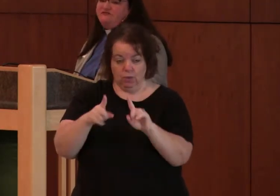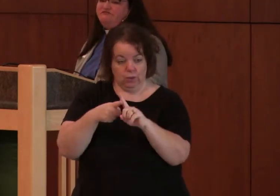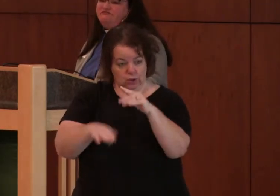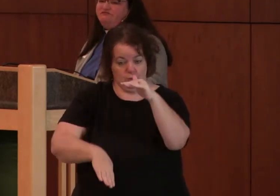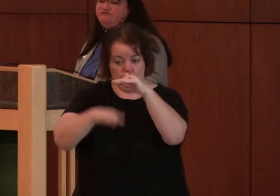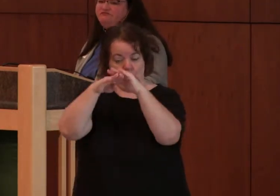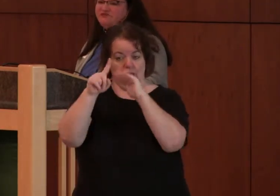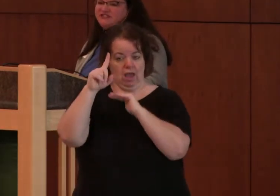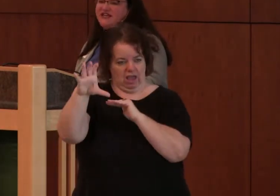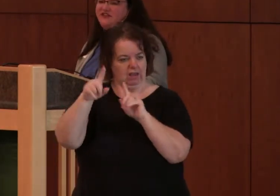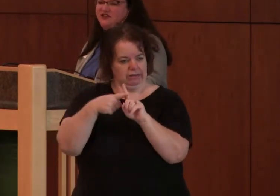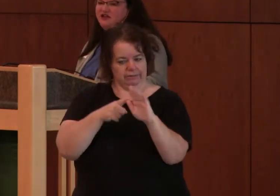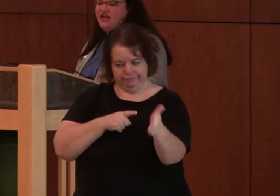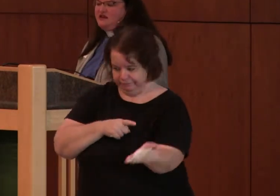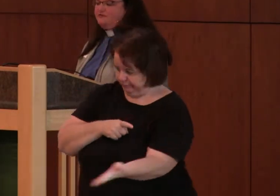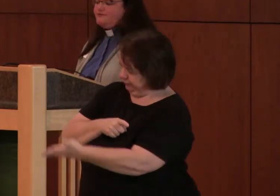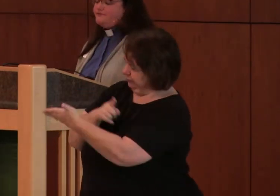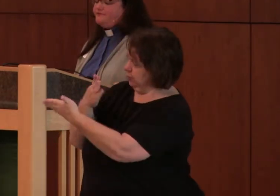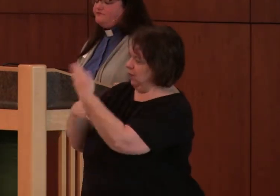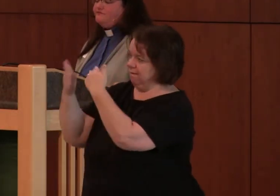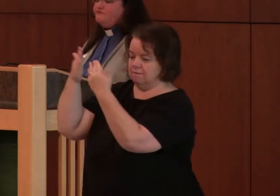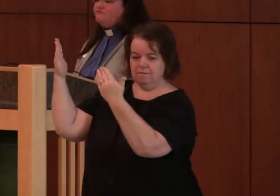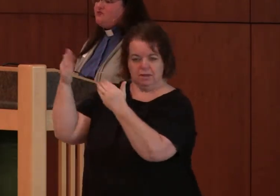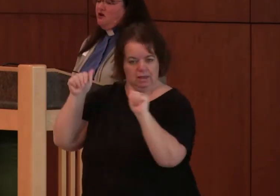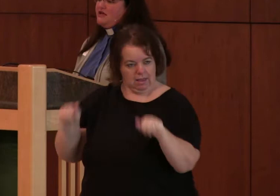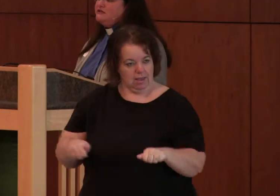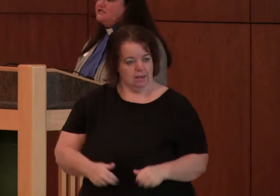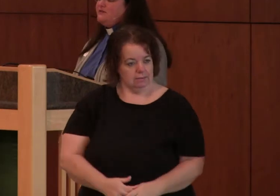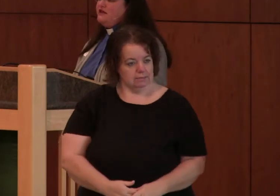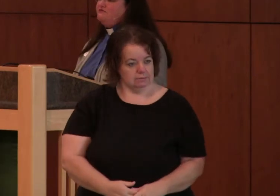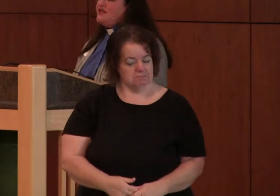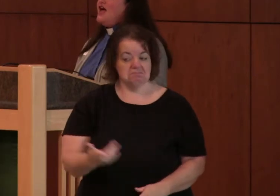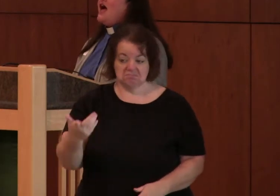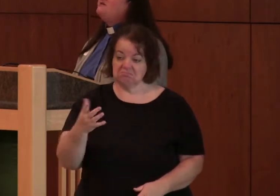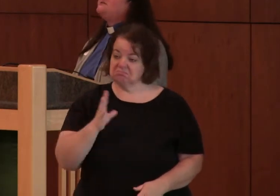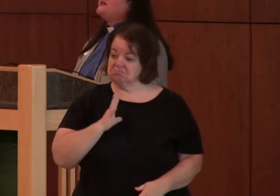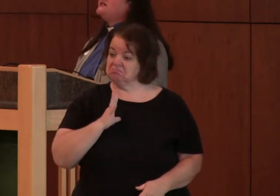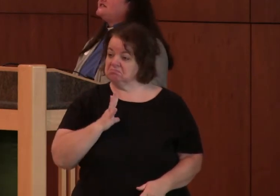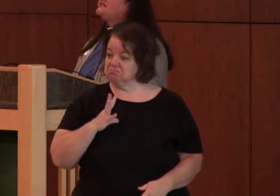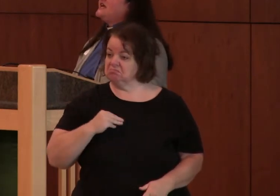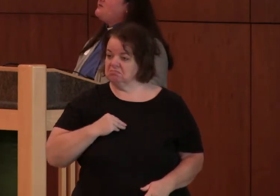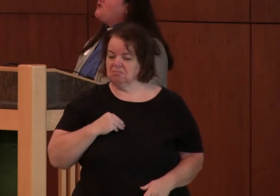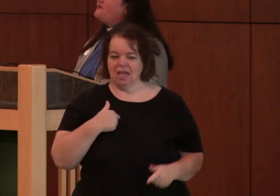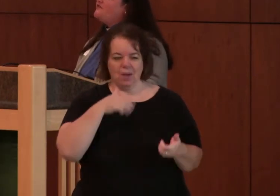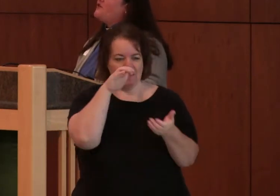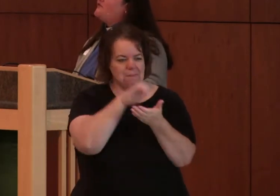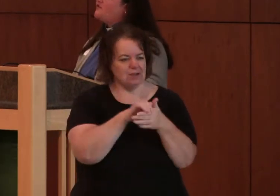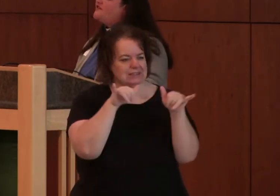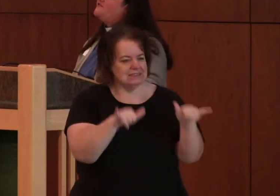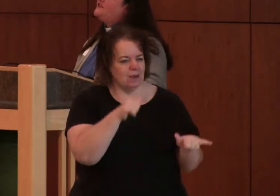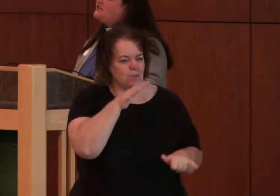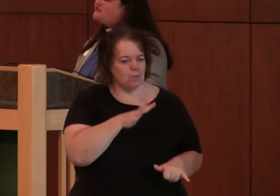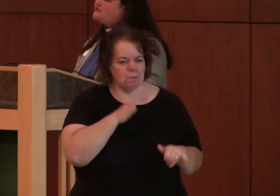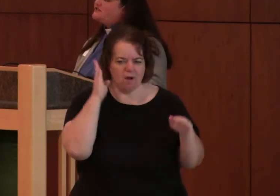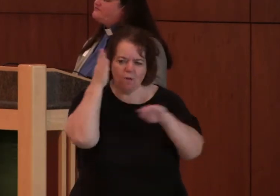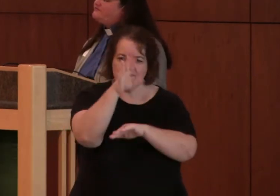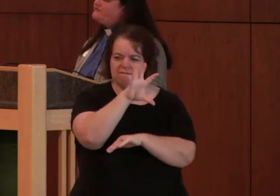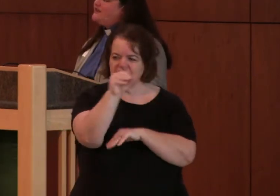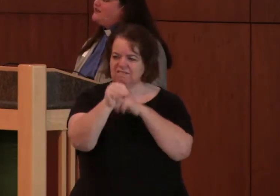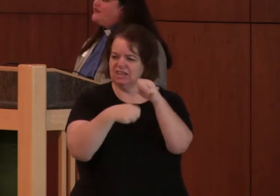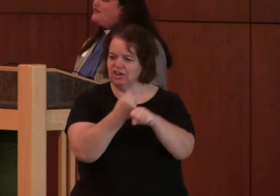reach 100, it's then that you'll get in. Okay, says the man. I was married to the same woman for over 50